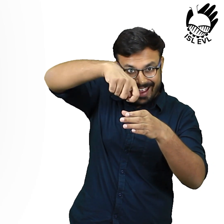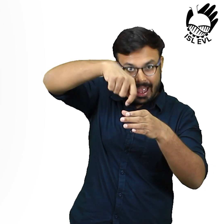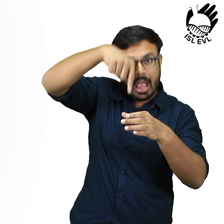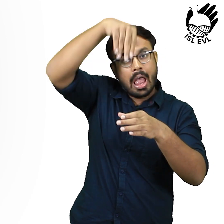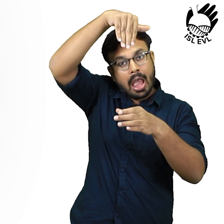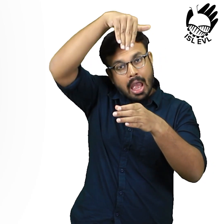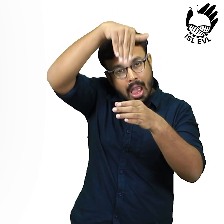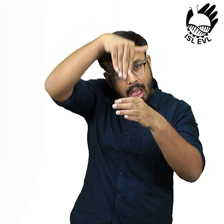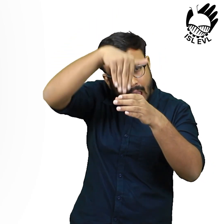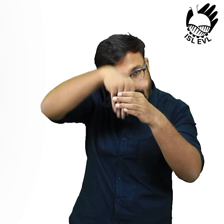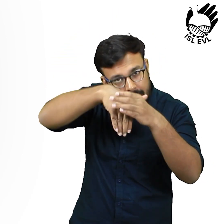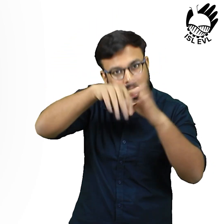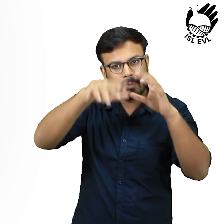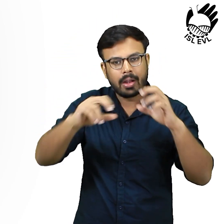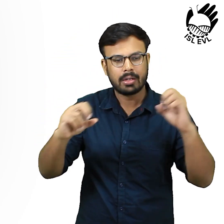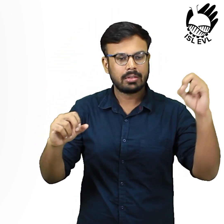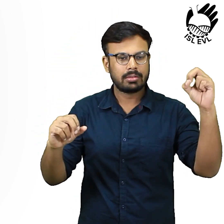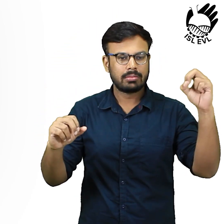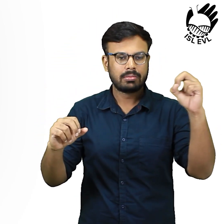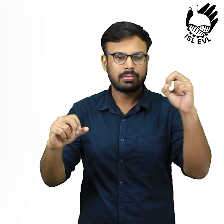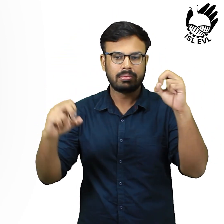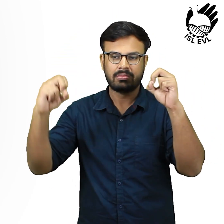and atoms present in the crystal on the screen.